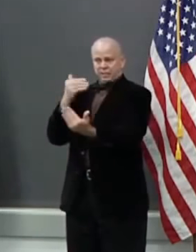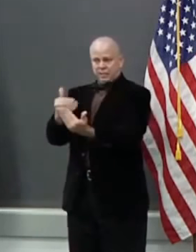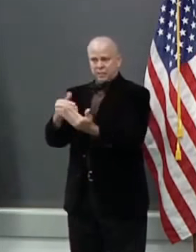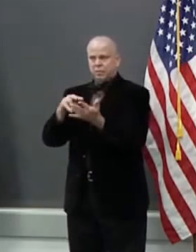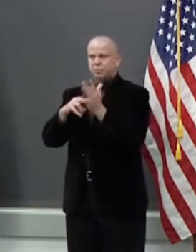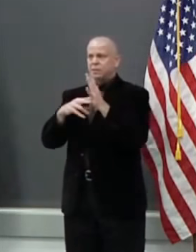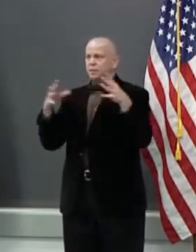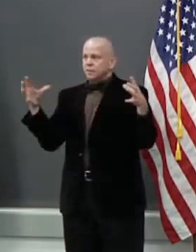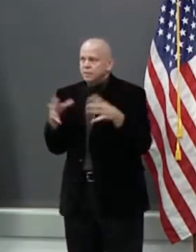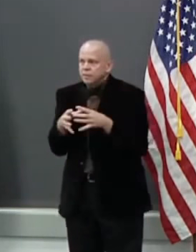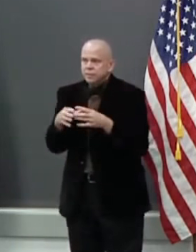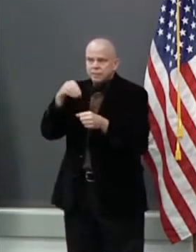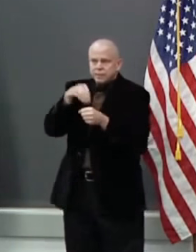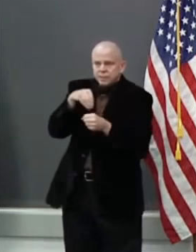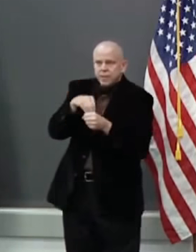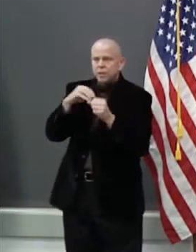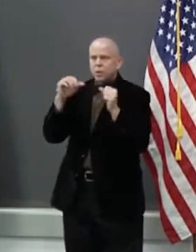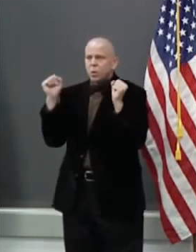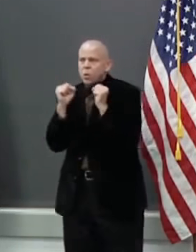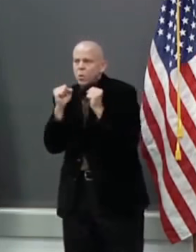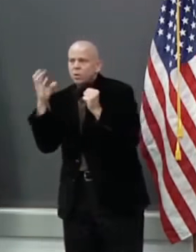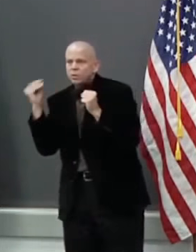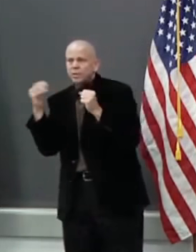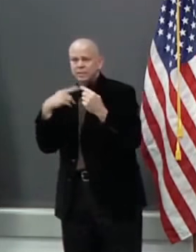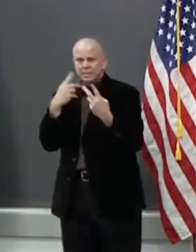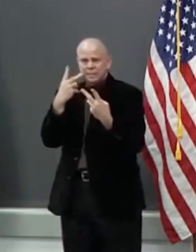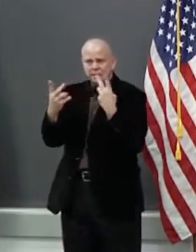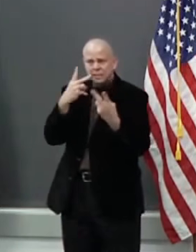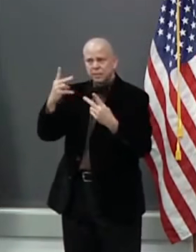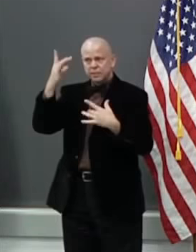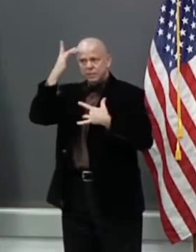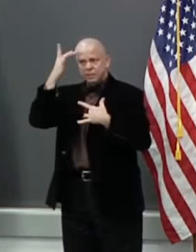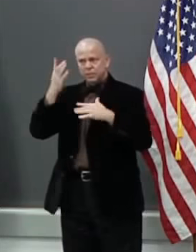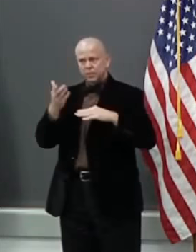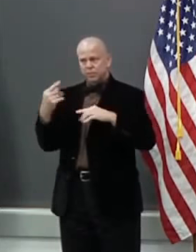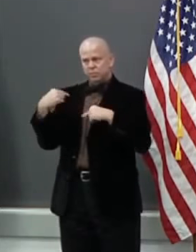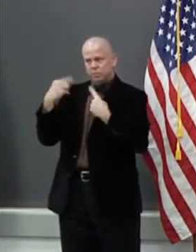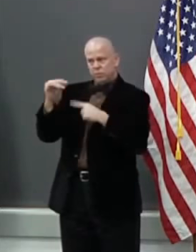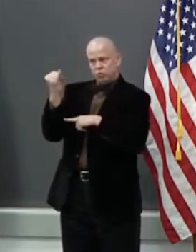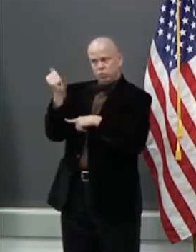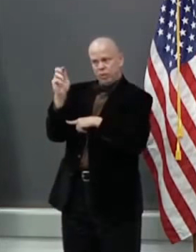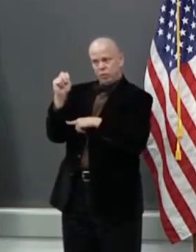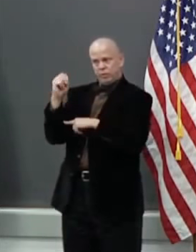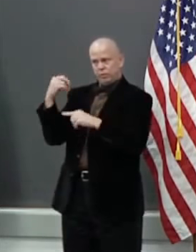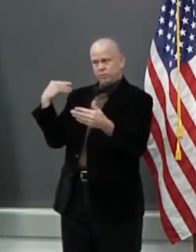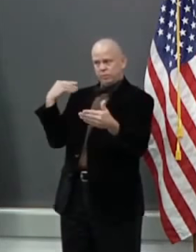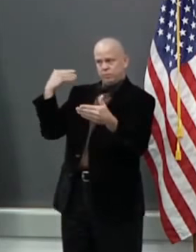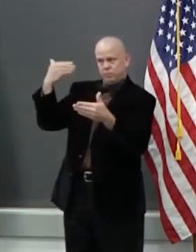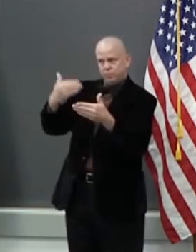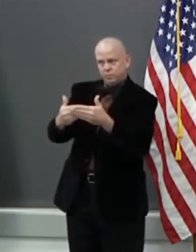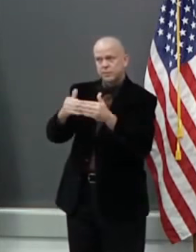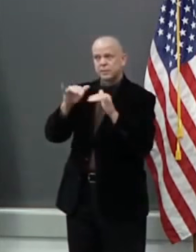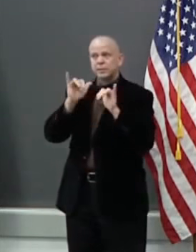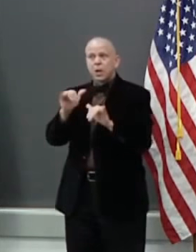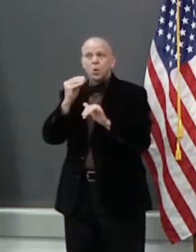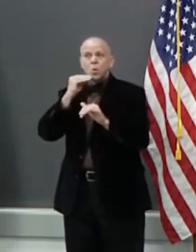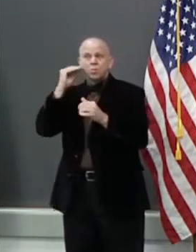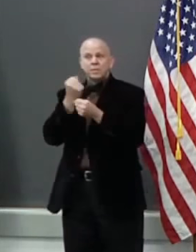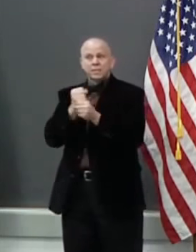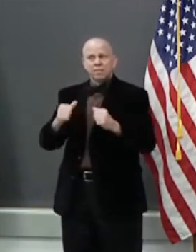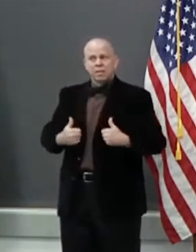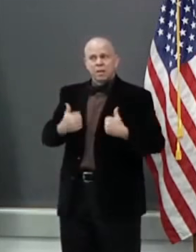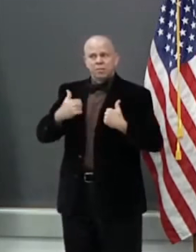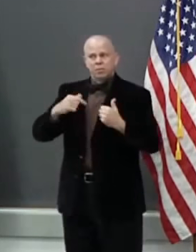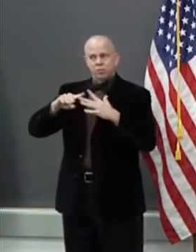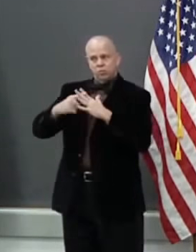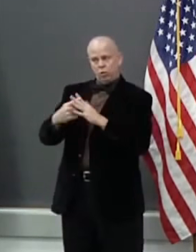some level since January, and we, entered into our Stay Home, Save Lives in March. So that's the vast majority of 2020